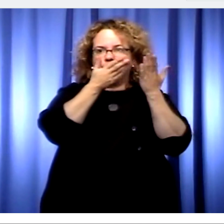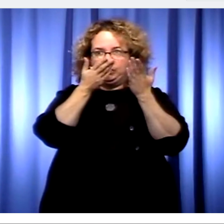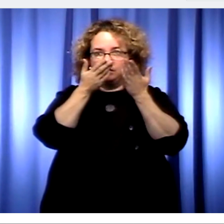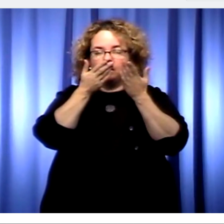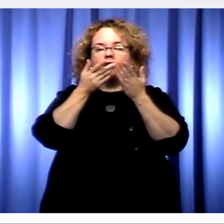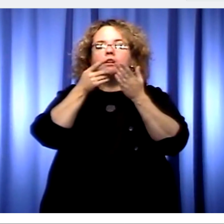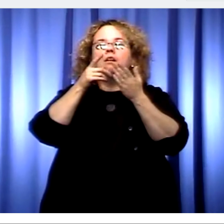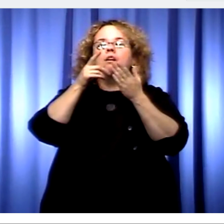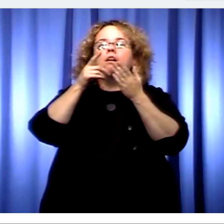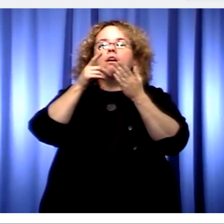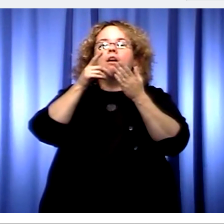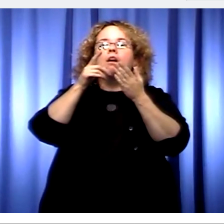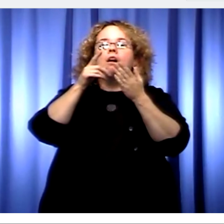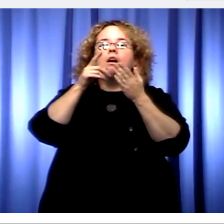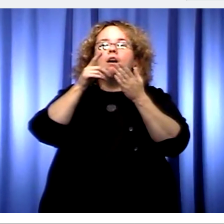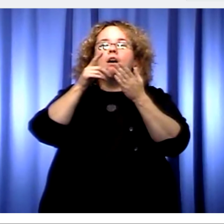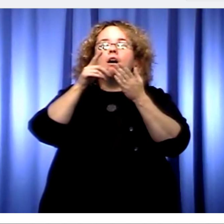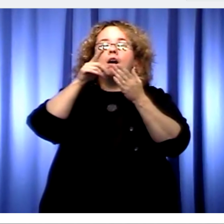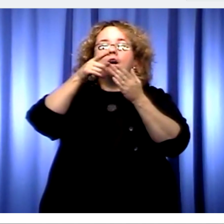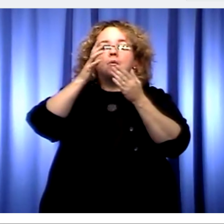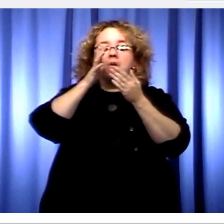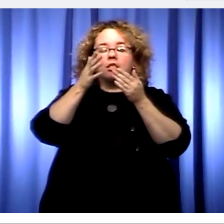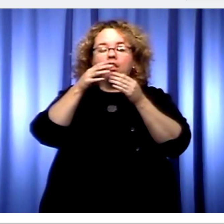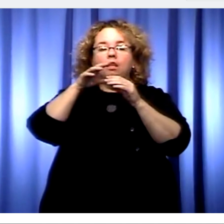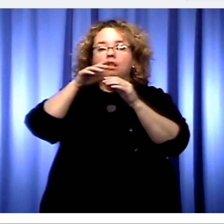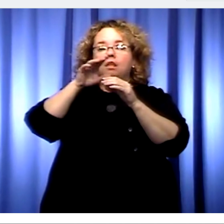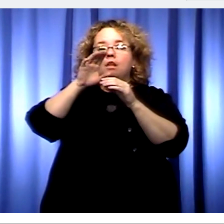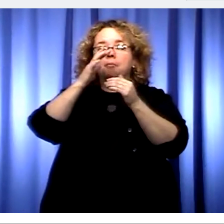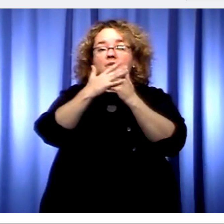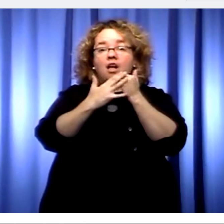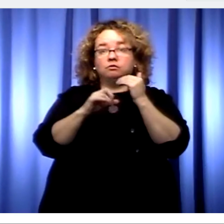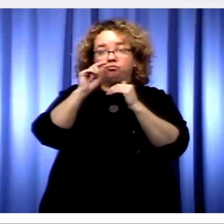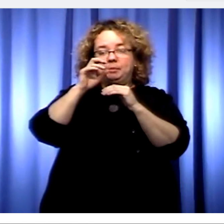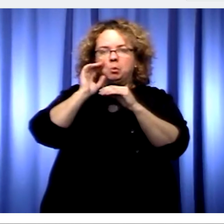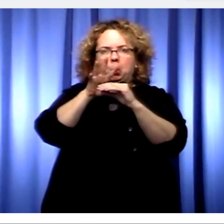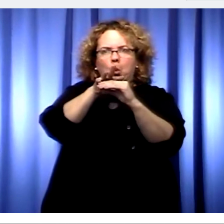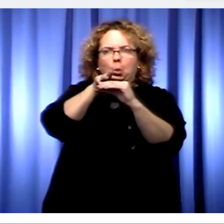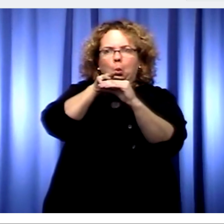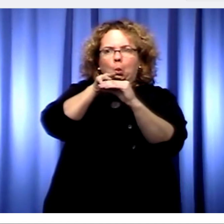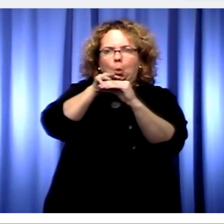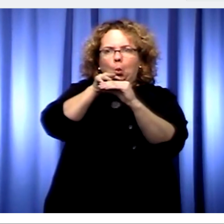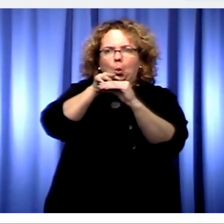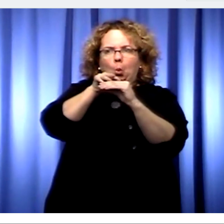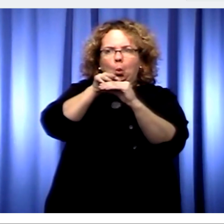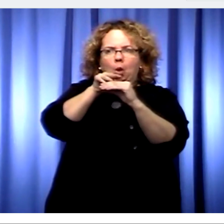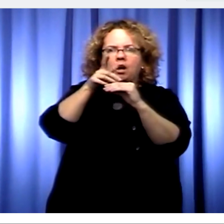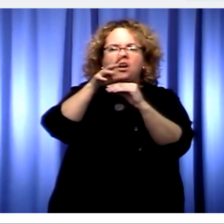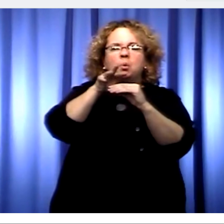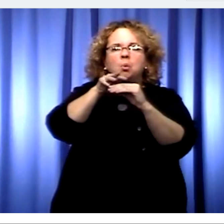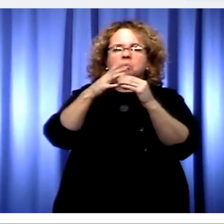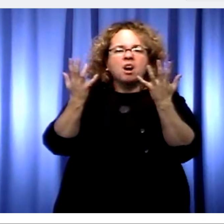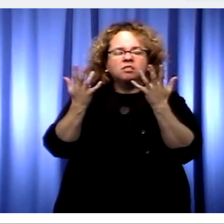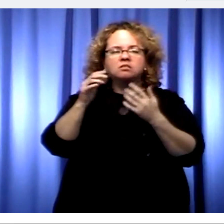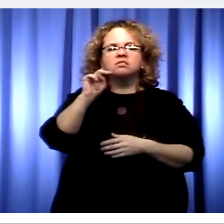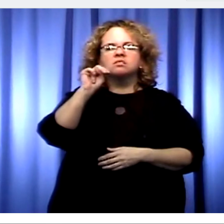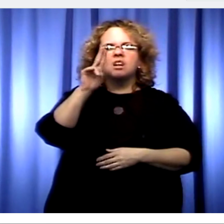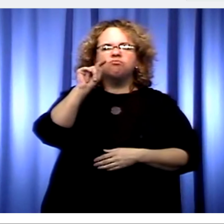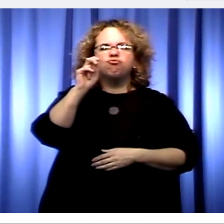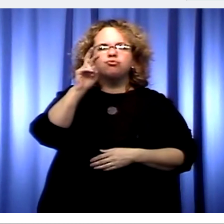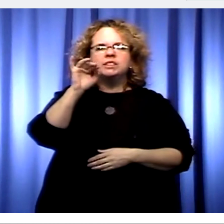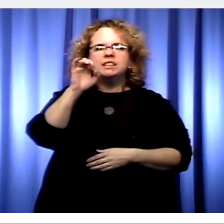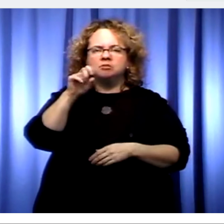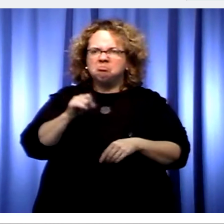villi, and those help to collect some of these different, it